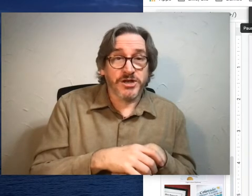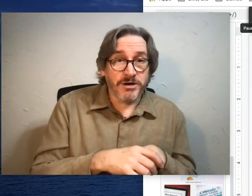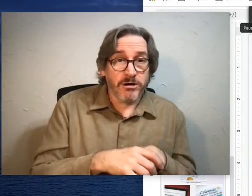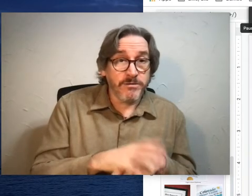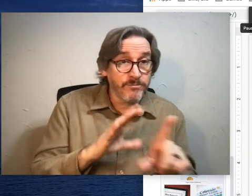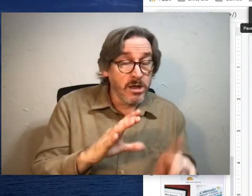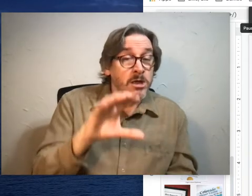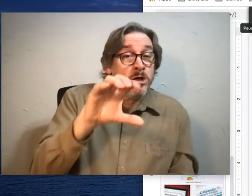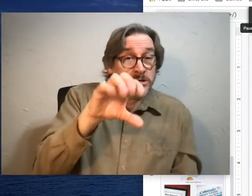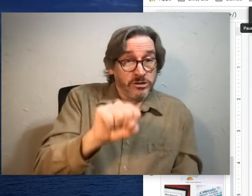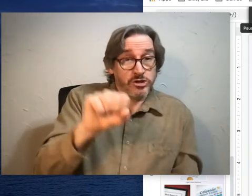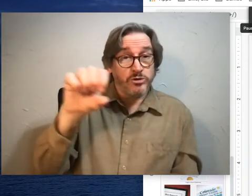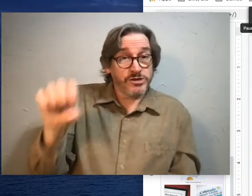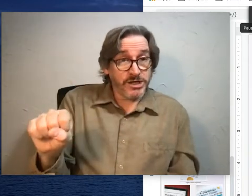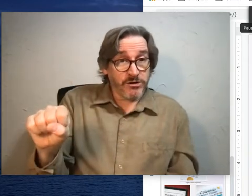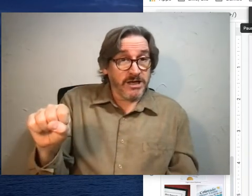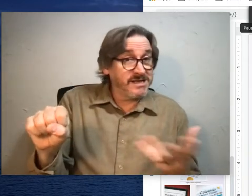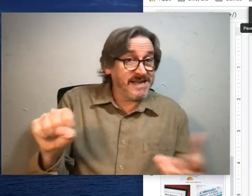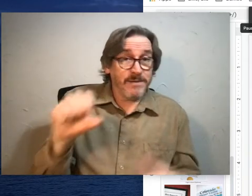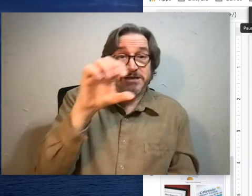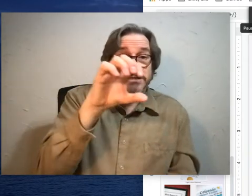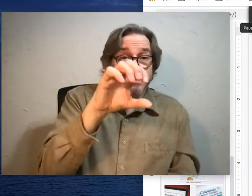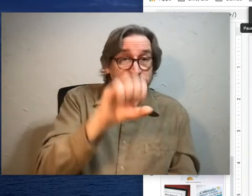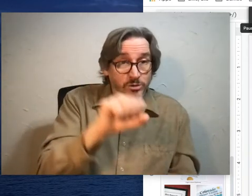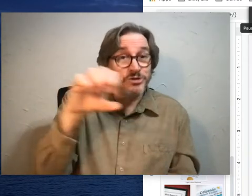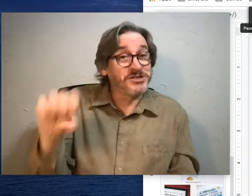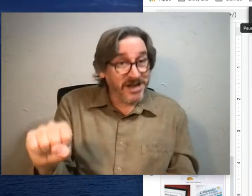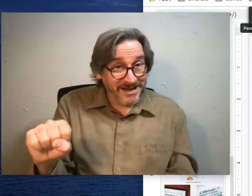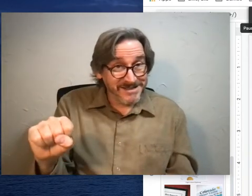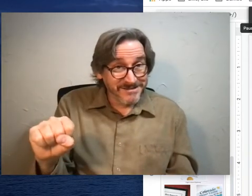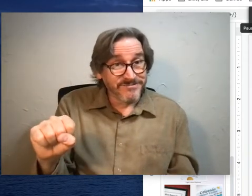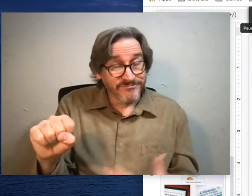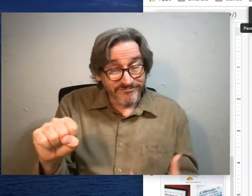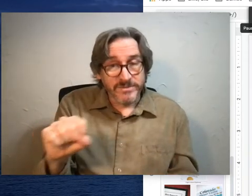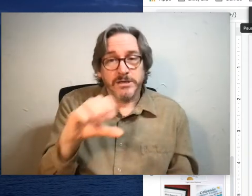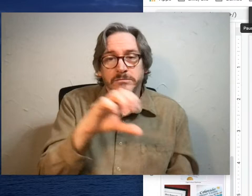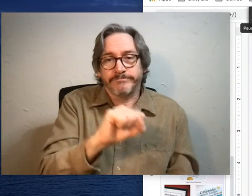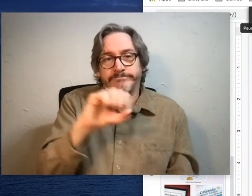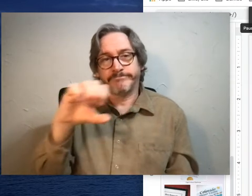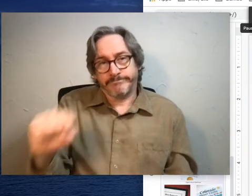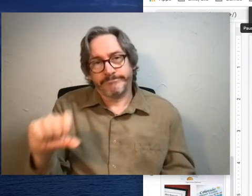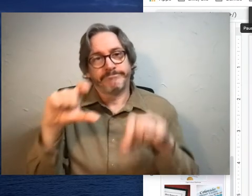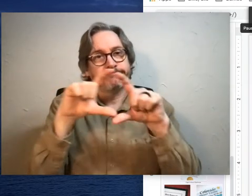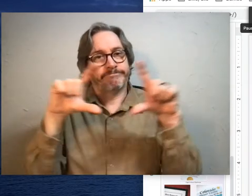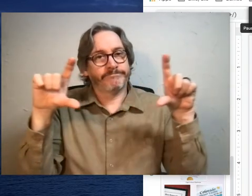Social security card. Social security, same as social studies.